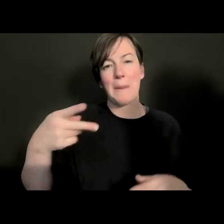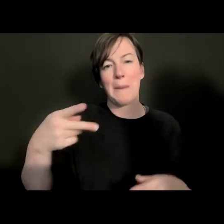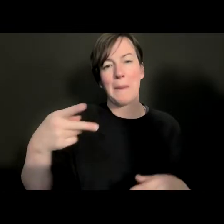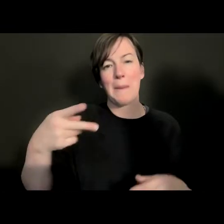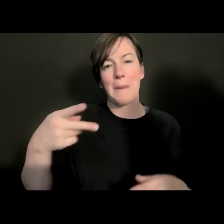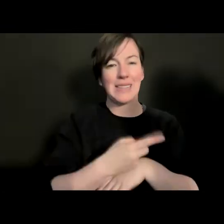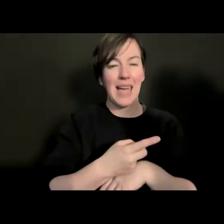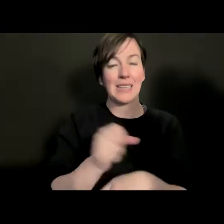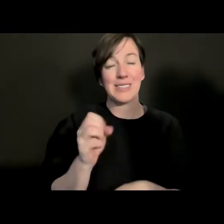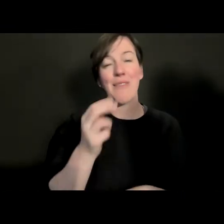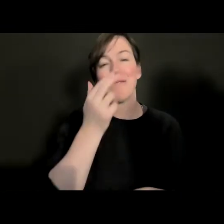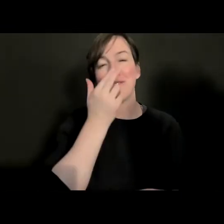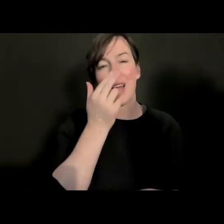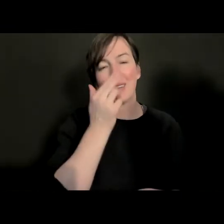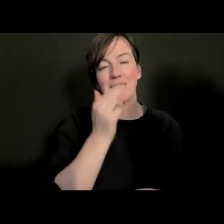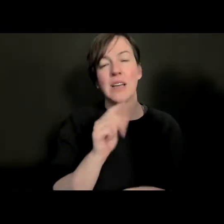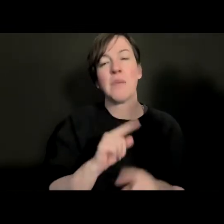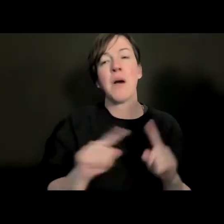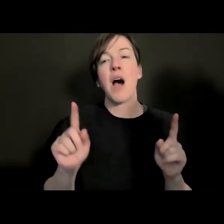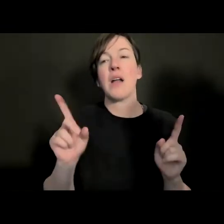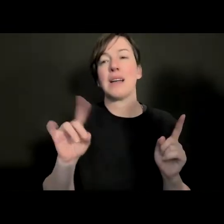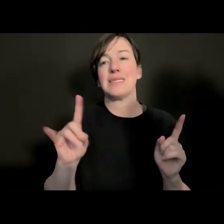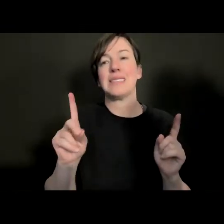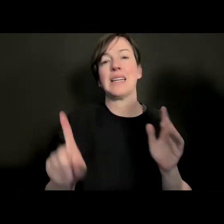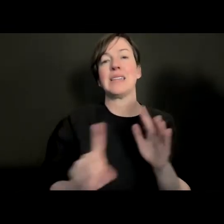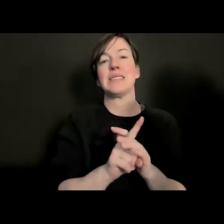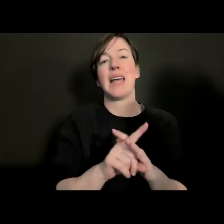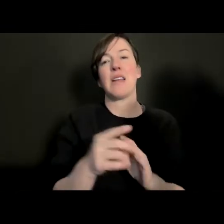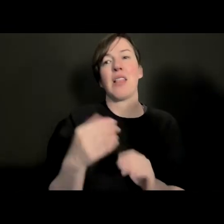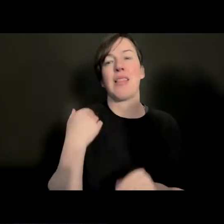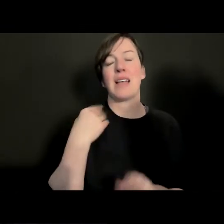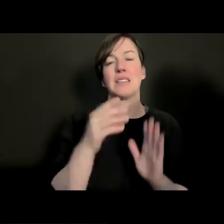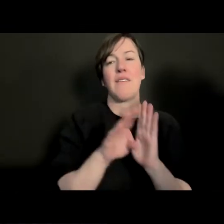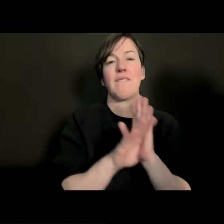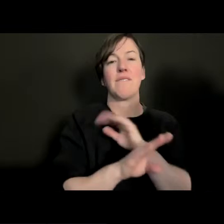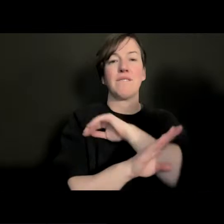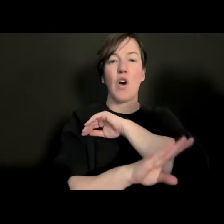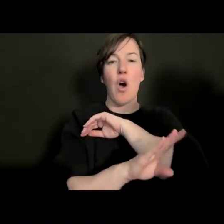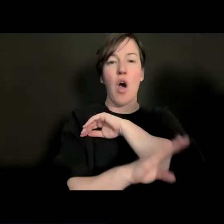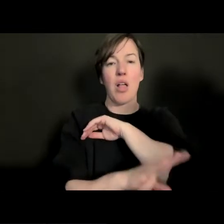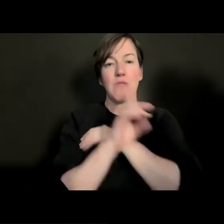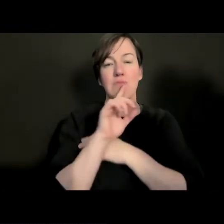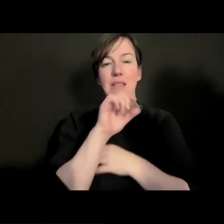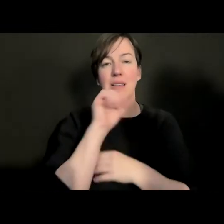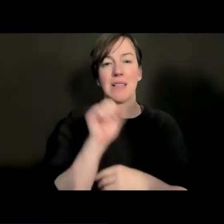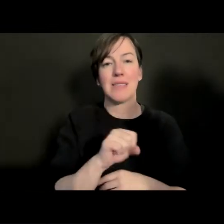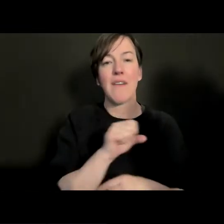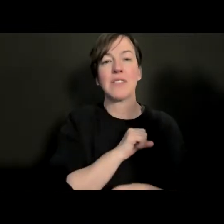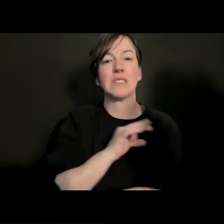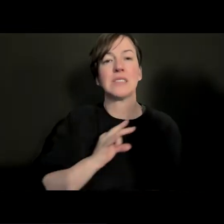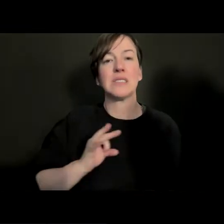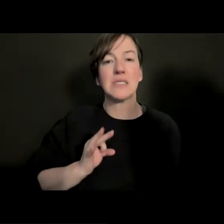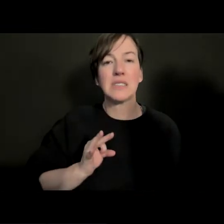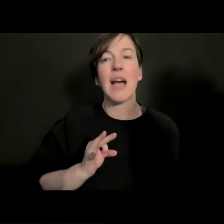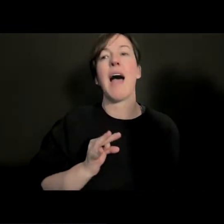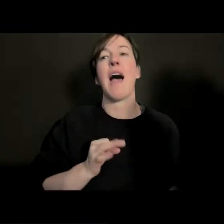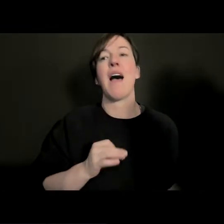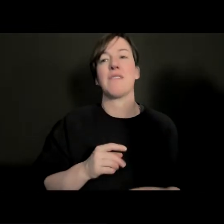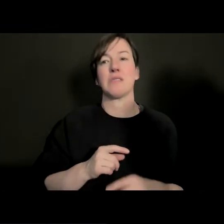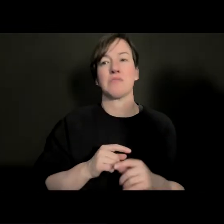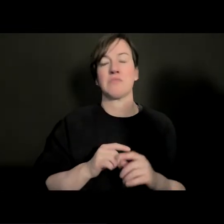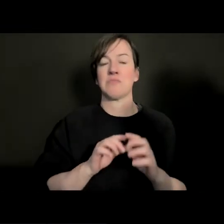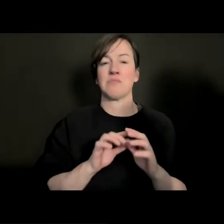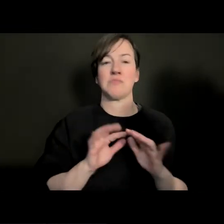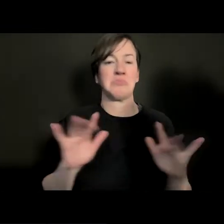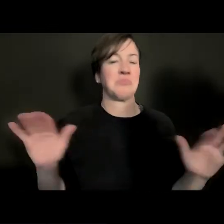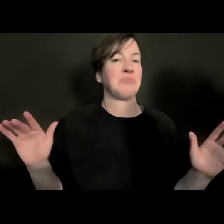was funny when that happened. But I did attend the one in the fall, and I absolutely love the fact that our staff has a multitude of